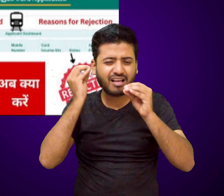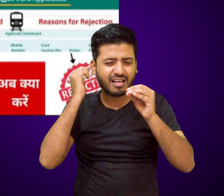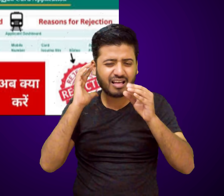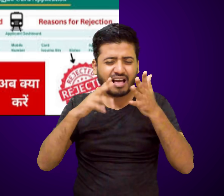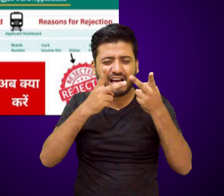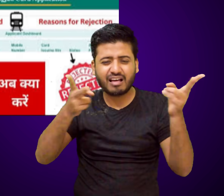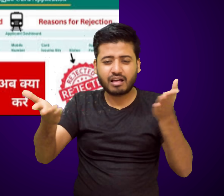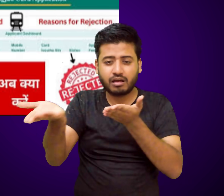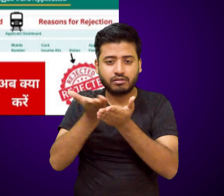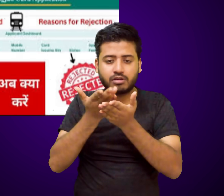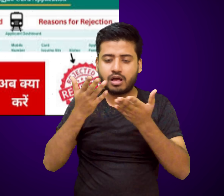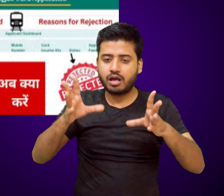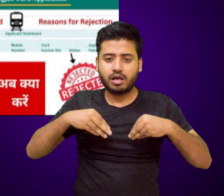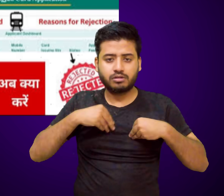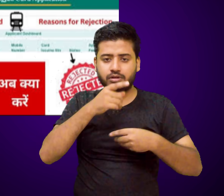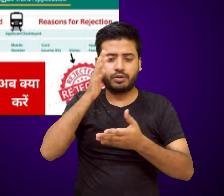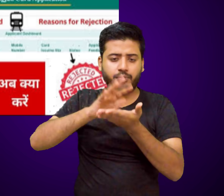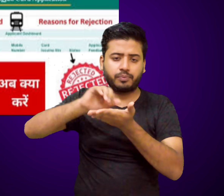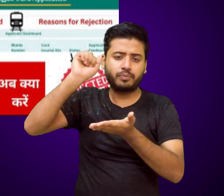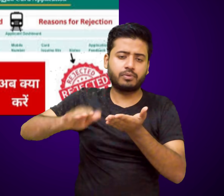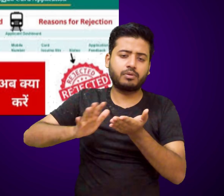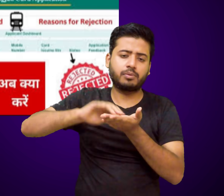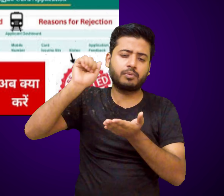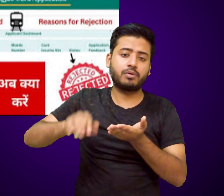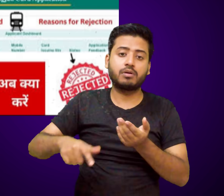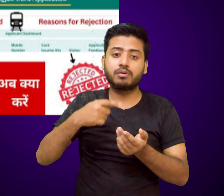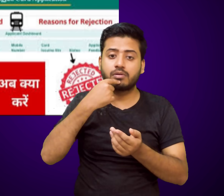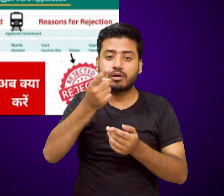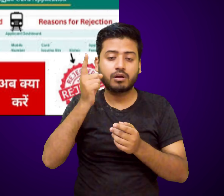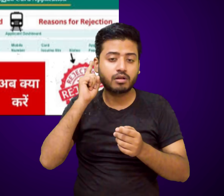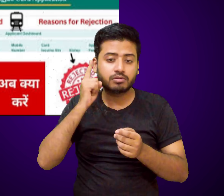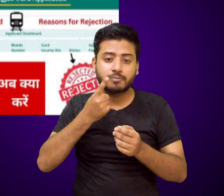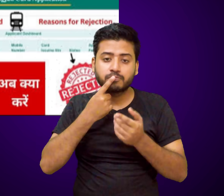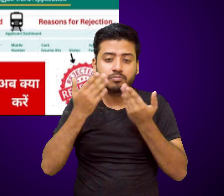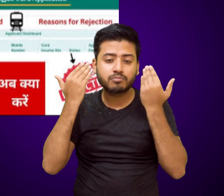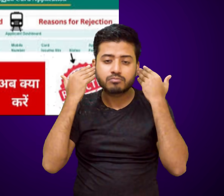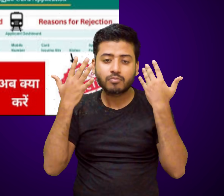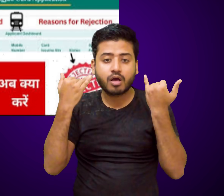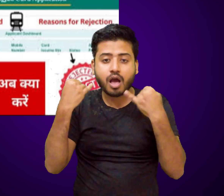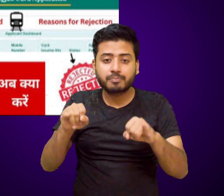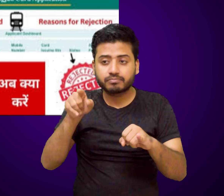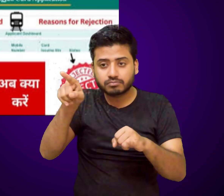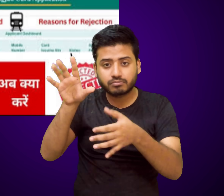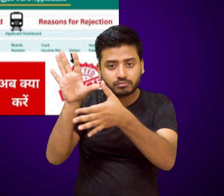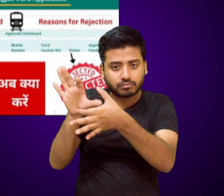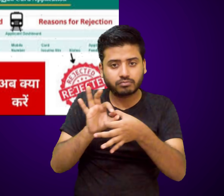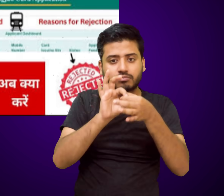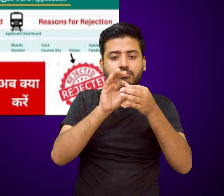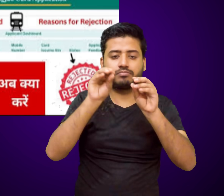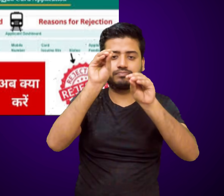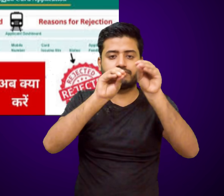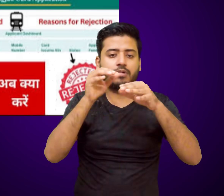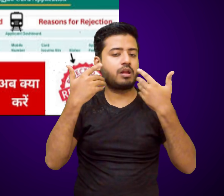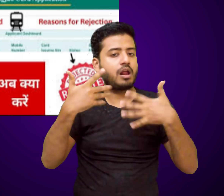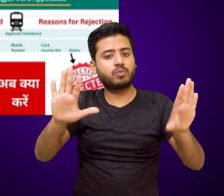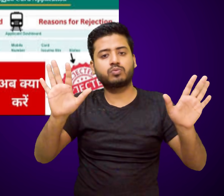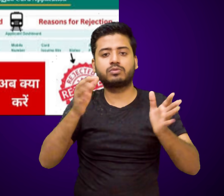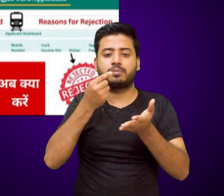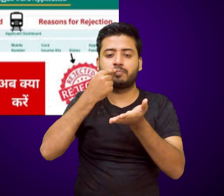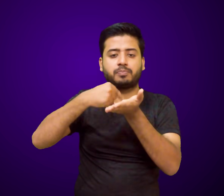and quarterly season tickets for all listed disability categories. An escort is also eligible for the same concession percentage as